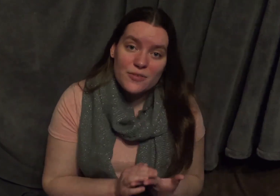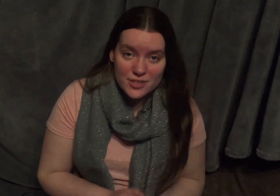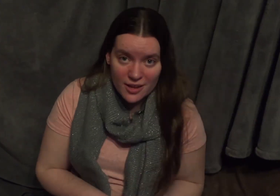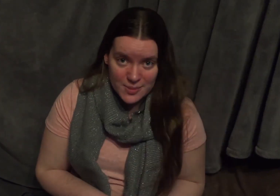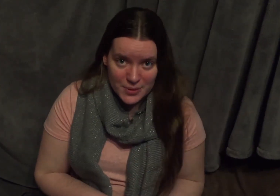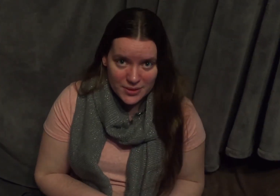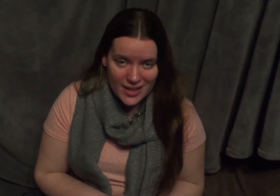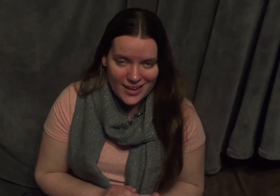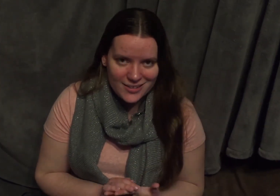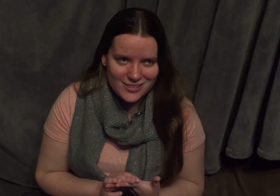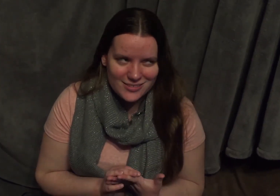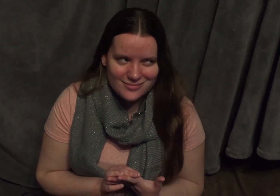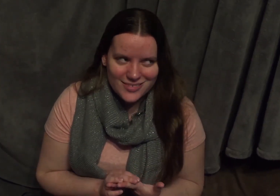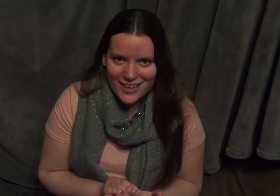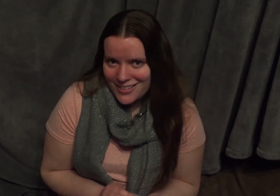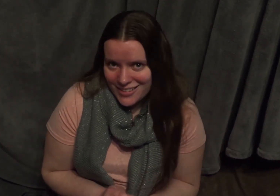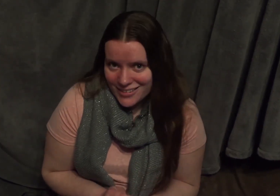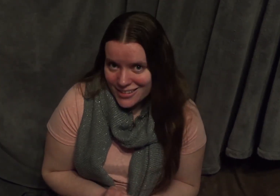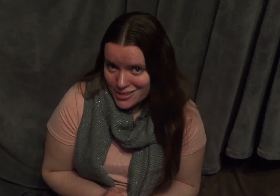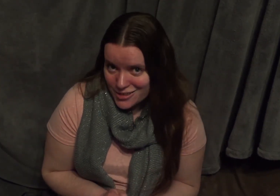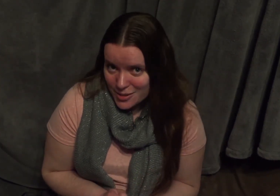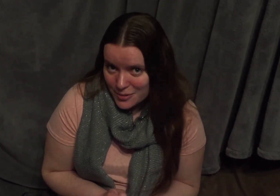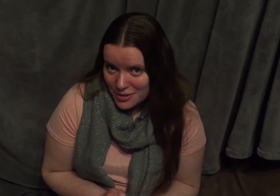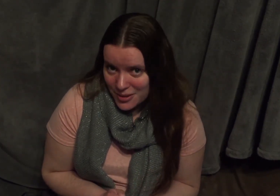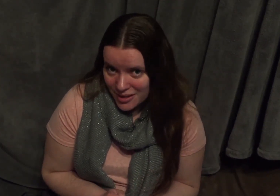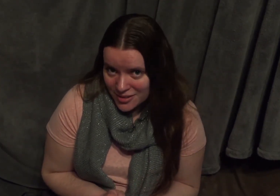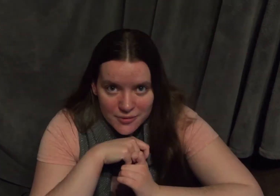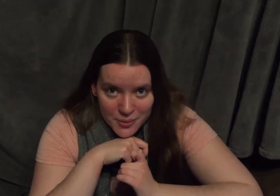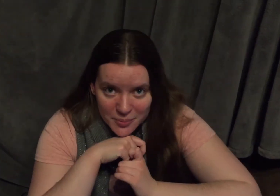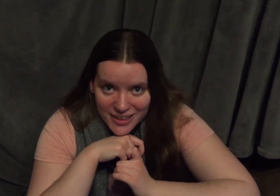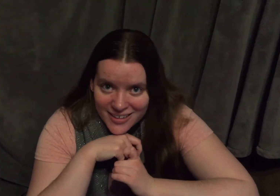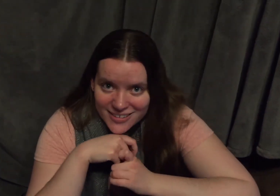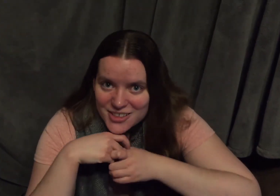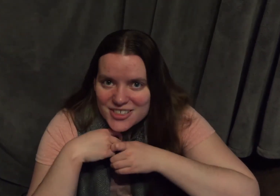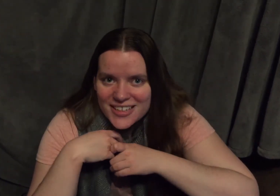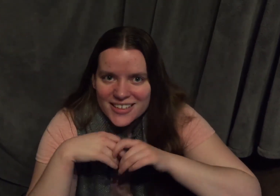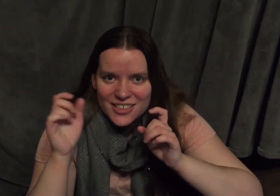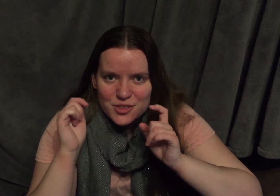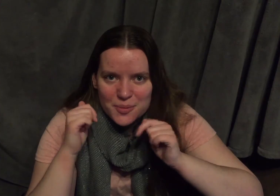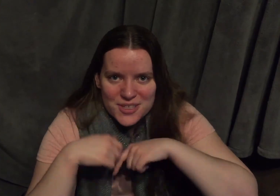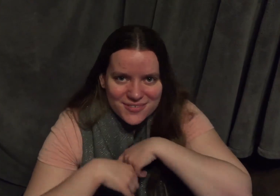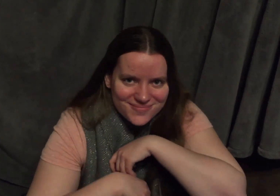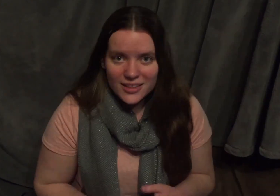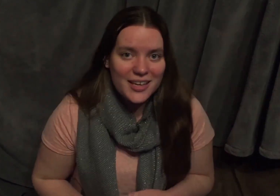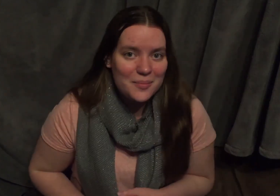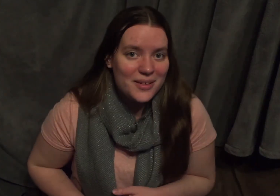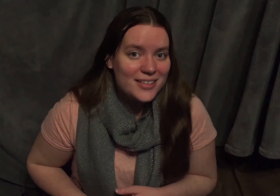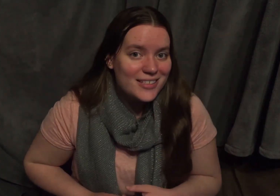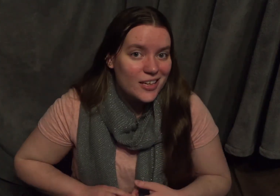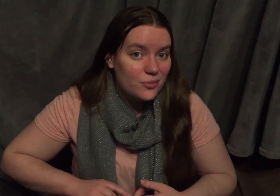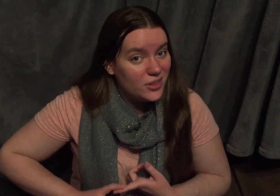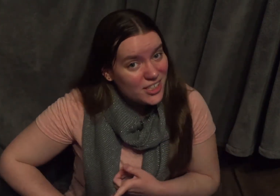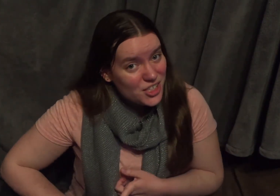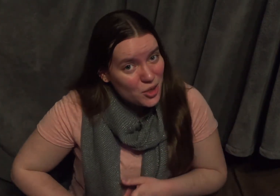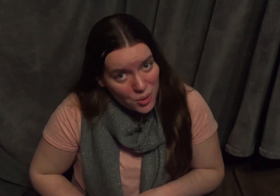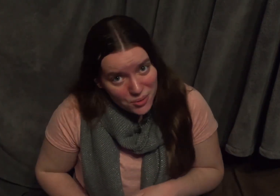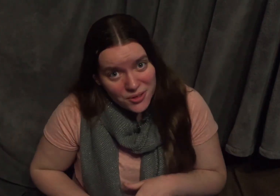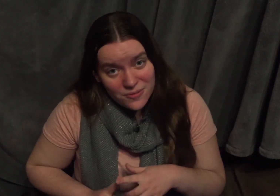Devil's Gospel, and I think it turned out pretty well. If you want to play it, there's a link in the description. The game is a religious horror